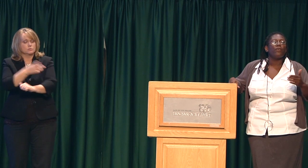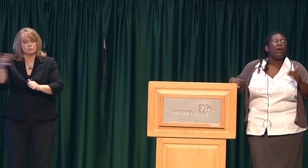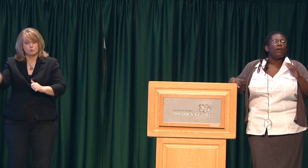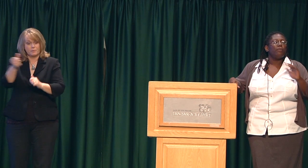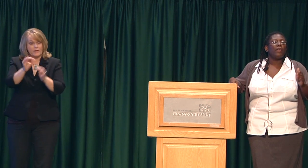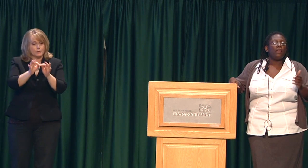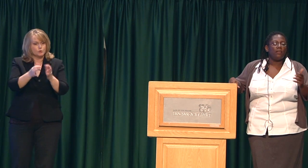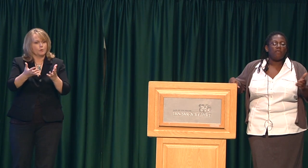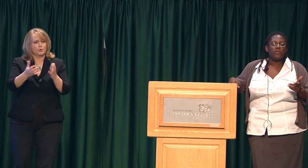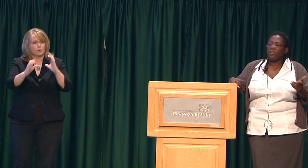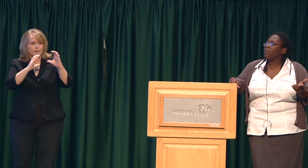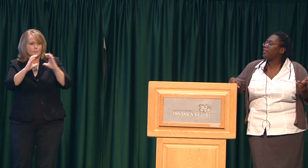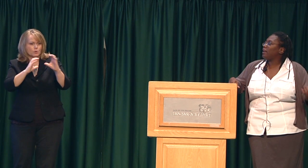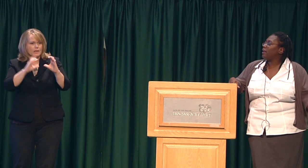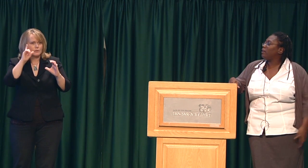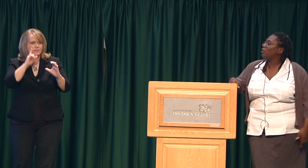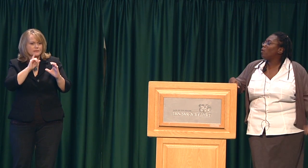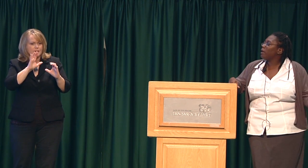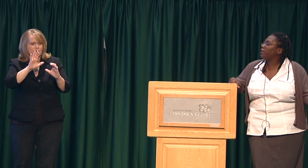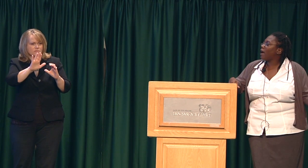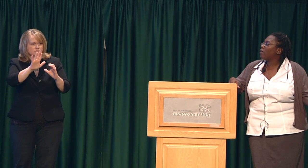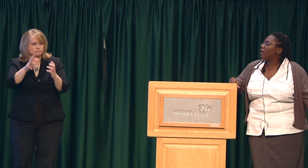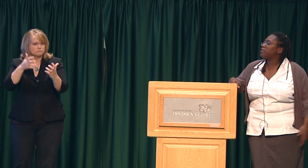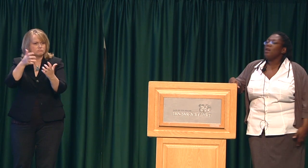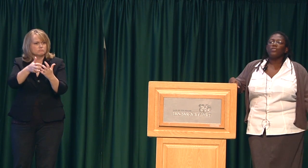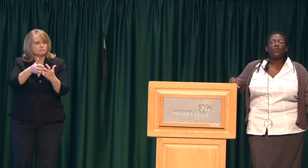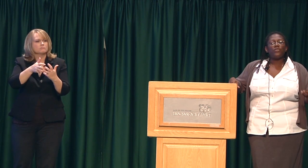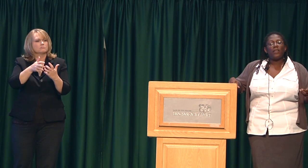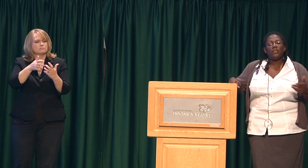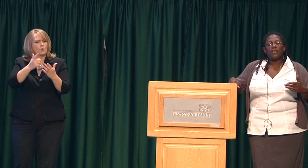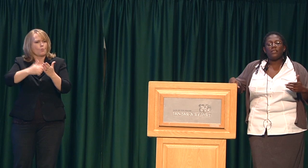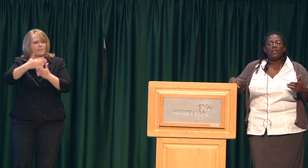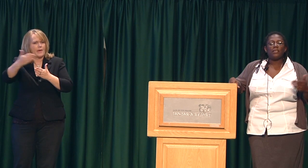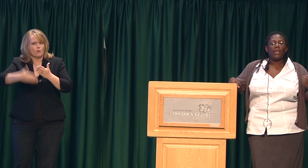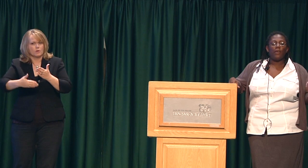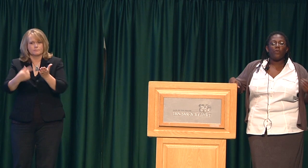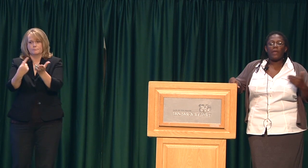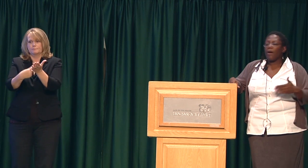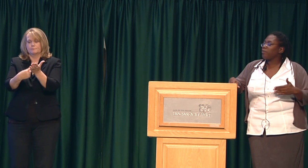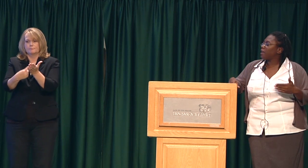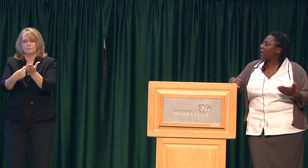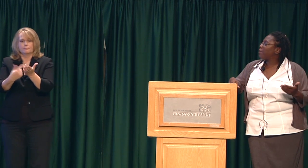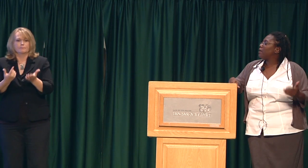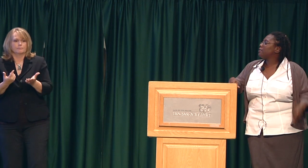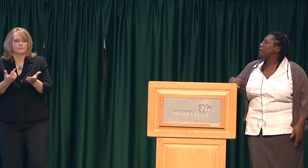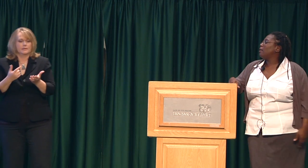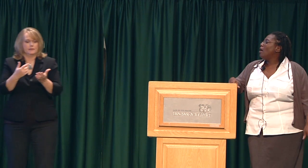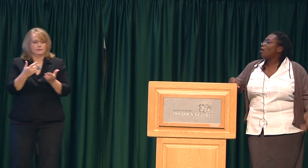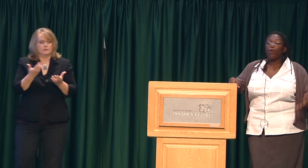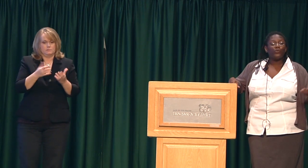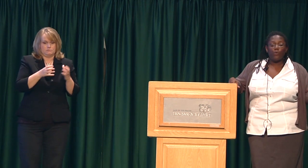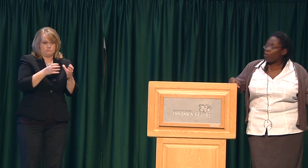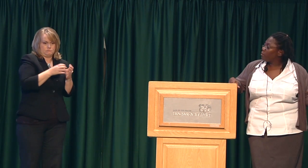or whatever, communicating with the deaf person in the way that they need. You know, what can be the outcomes? So we try to discuss things like in-group and out-group dynamics